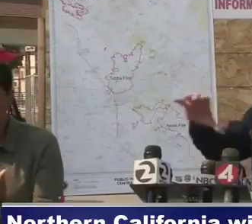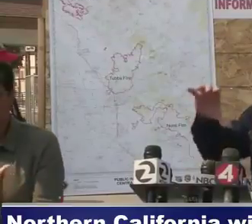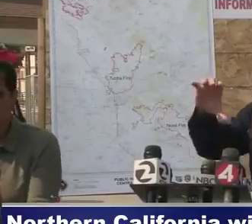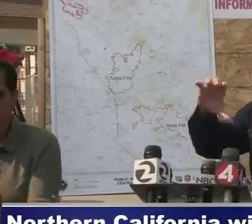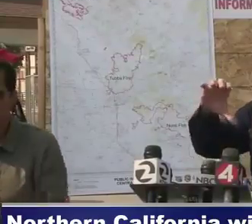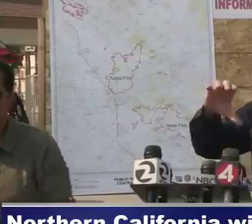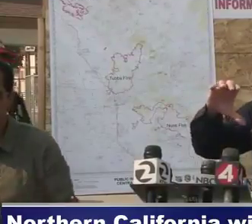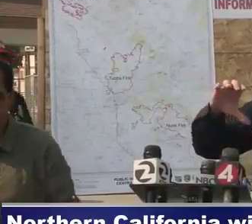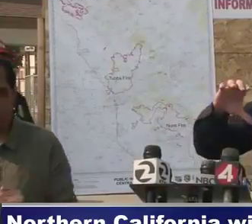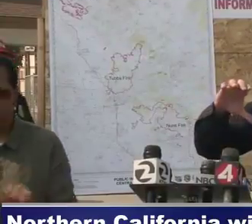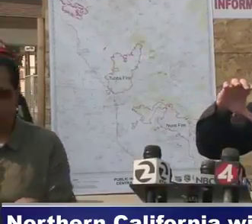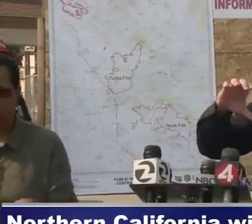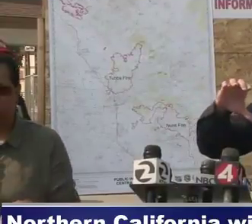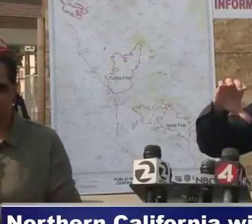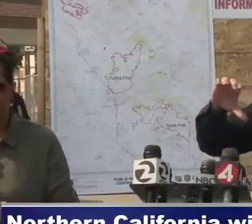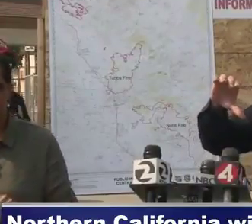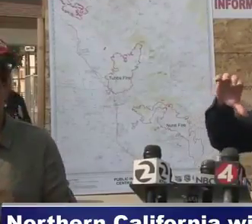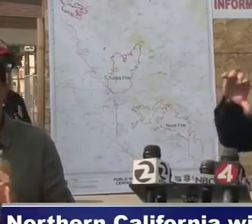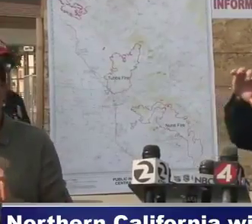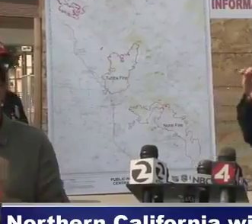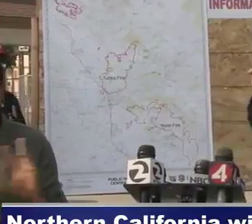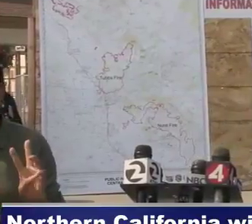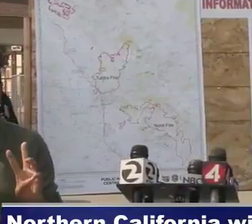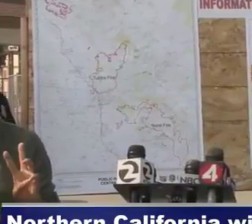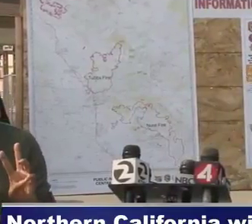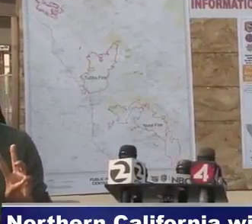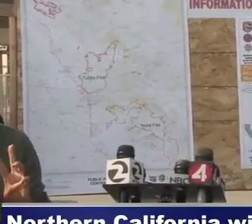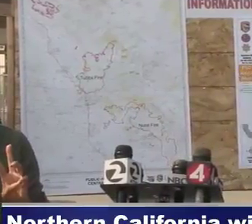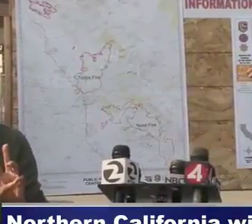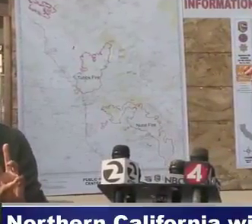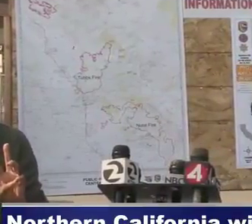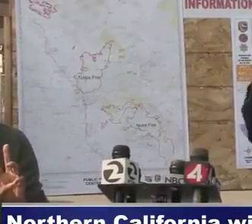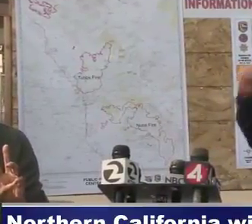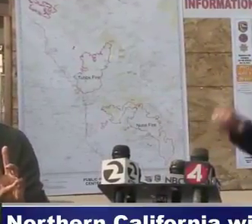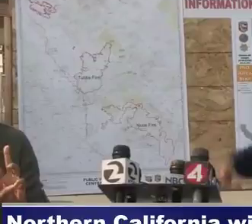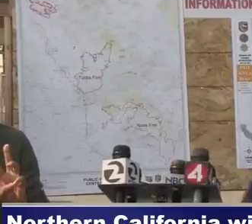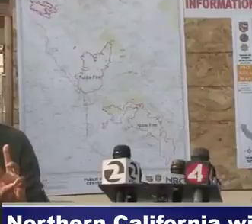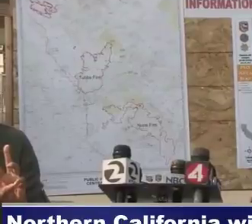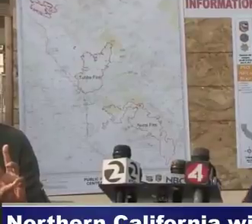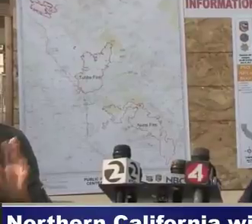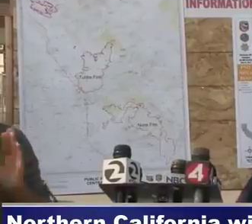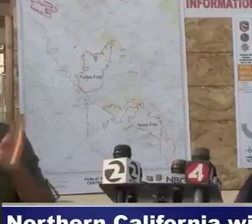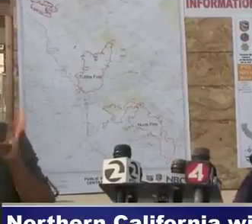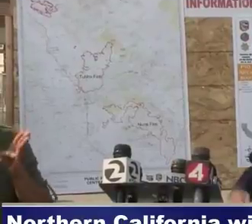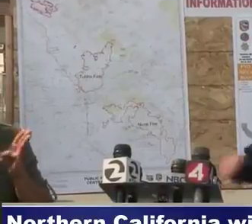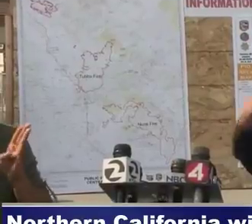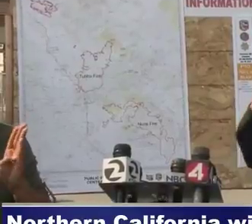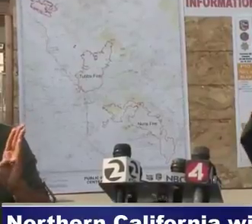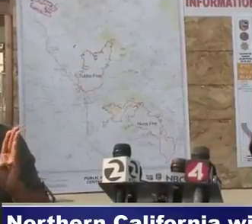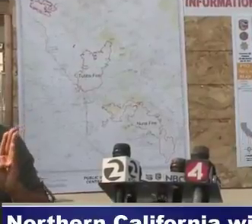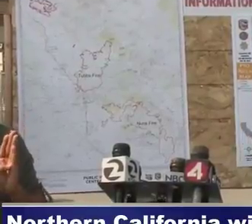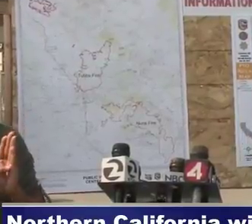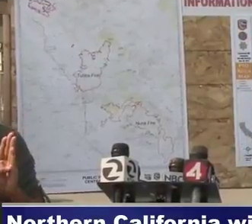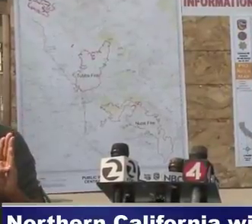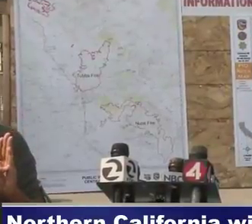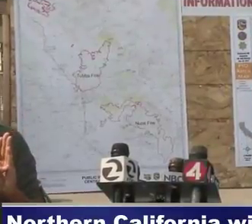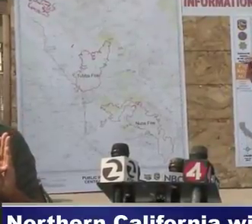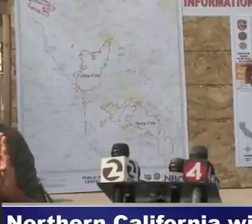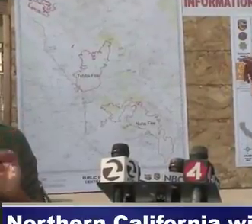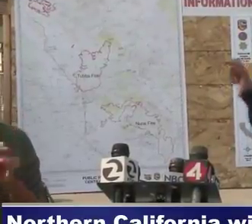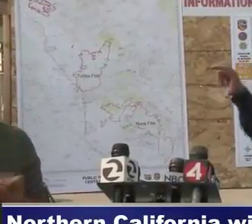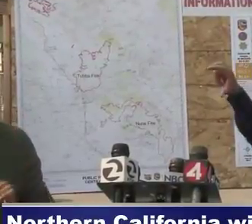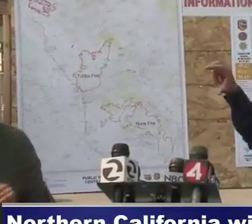there's one little trouble spot that we had that we were concerned about this morning. The folks, I just got off the radio with those guys.